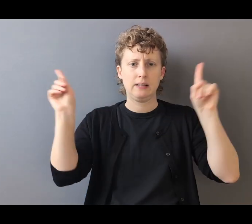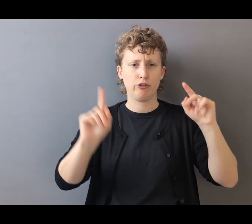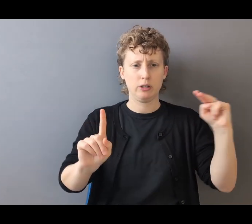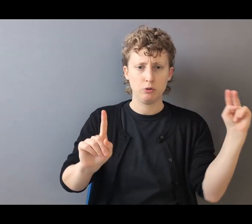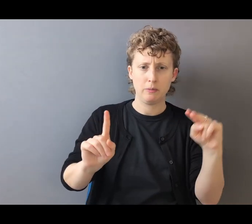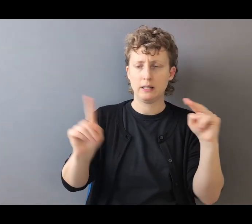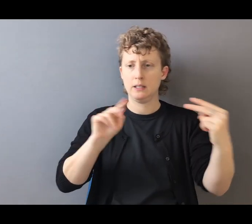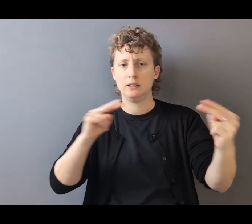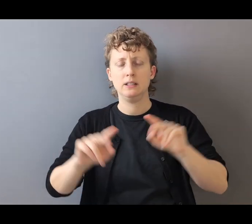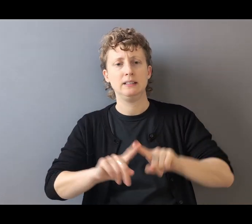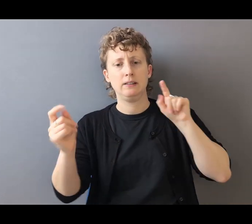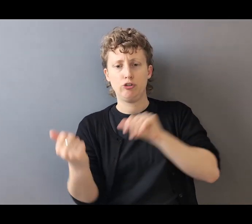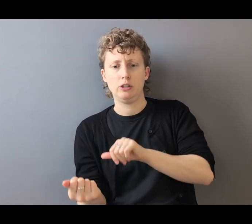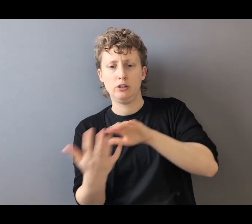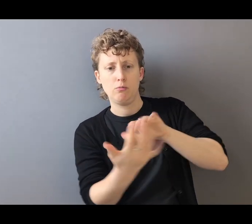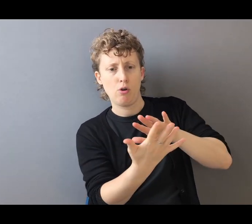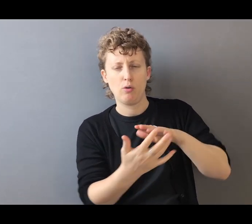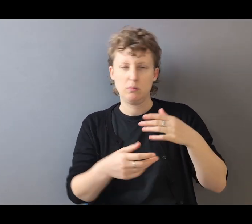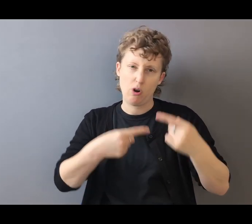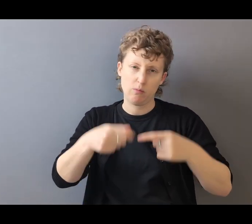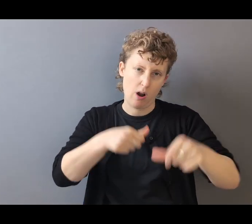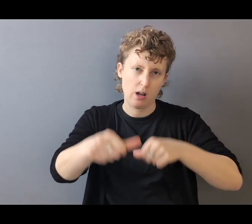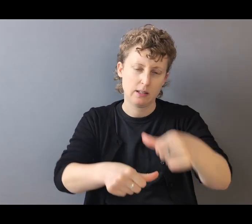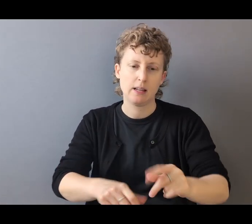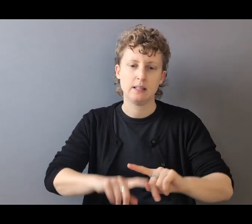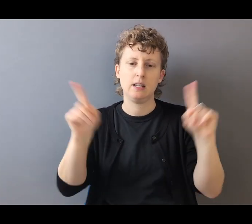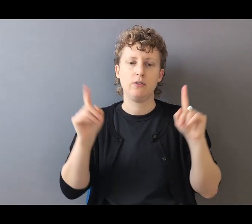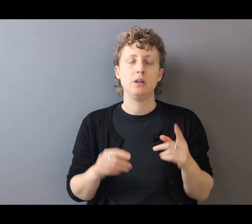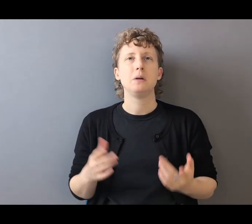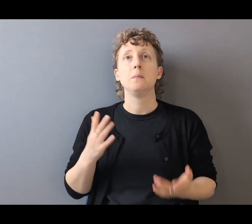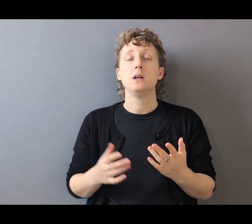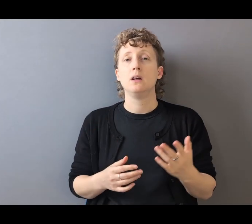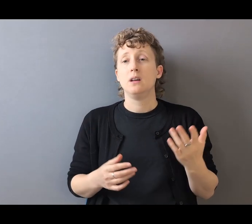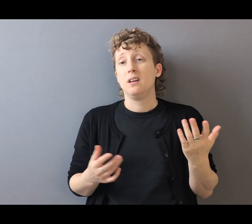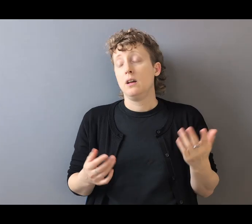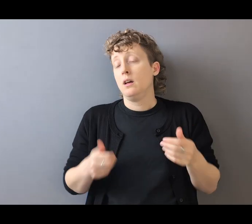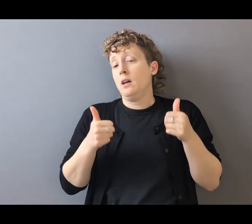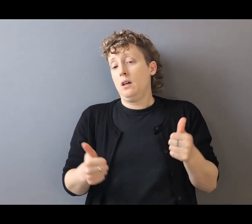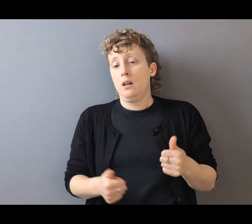of learning. So sometimes it would be best just to trust the candidate. I mean, we don't want to spend